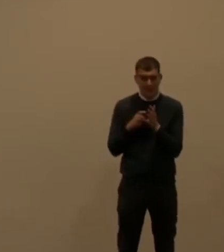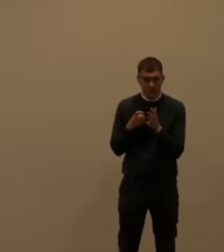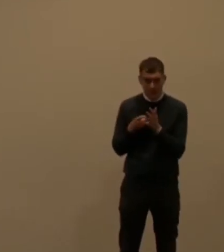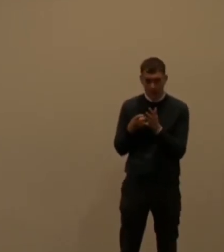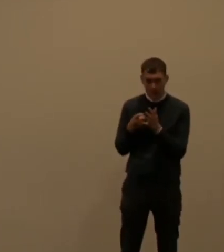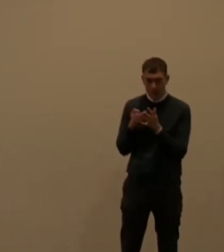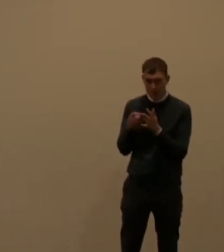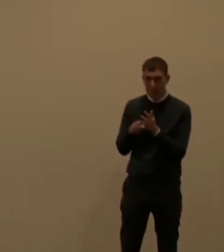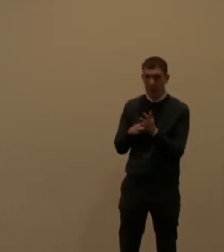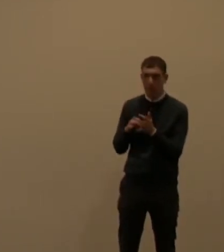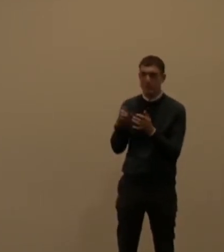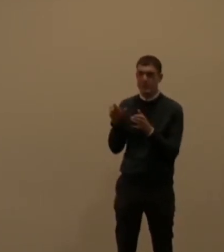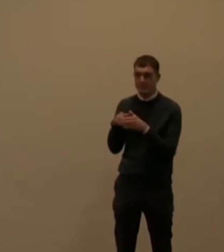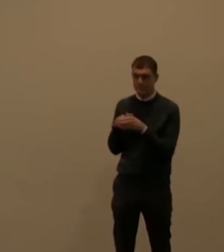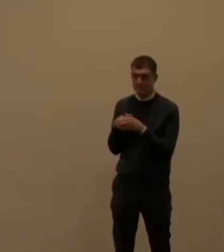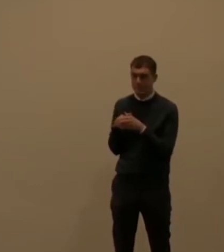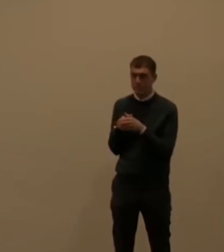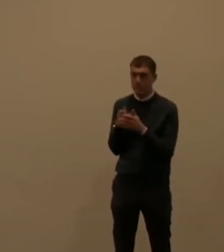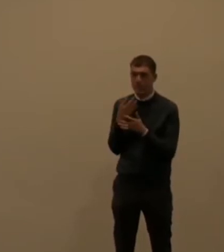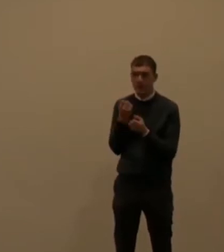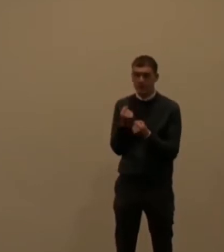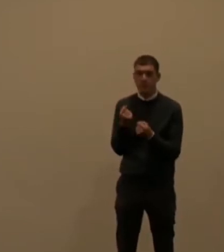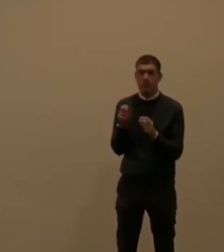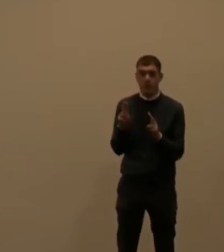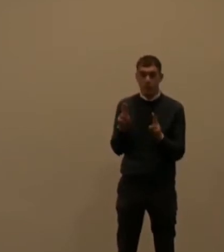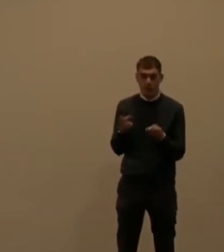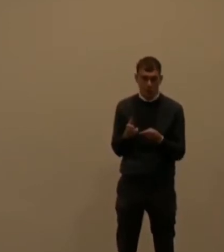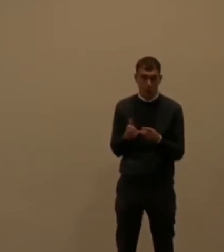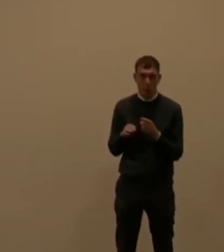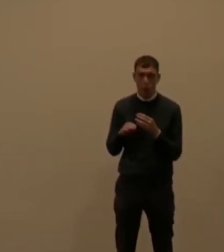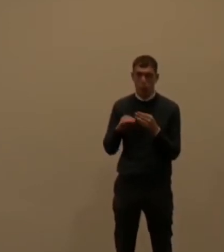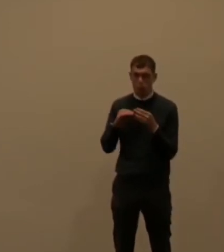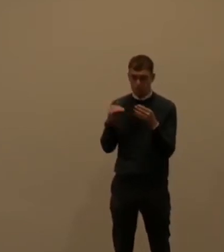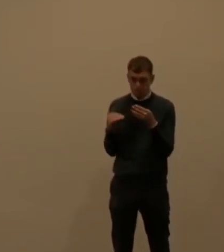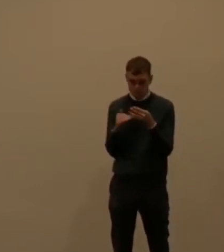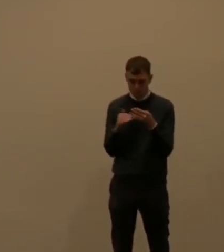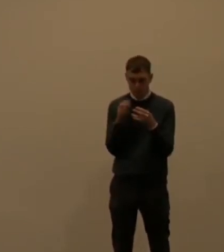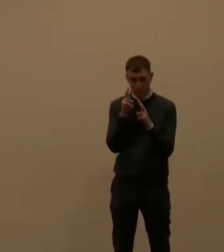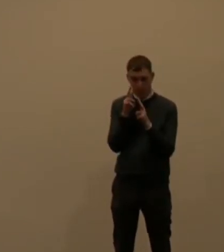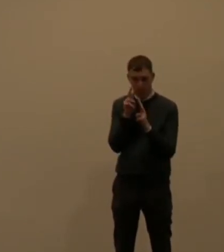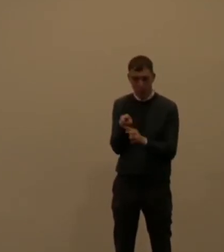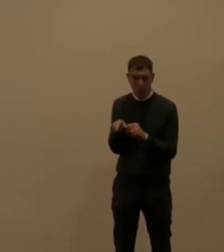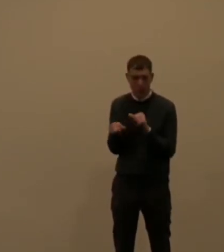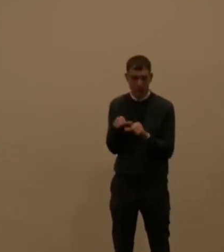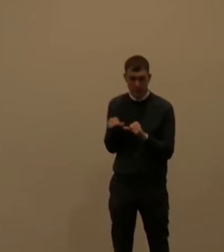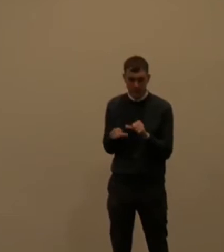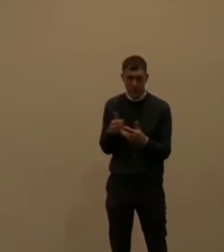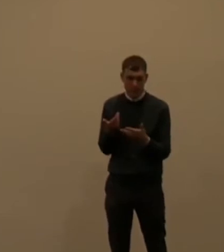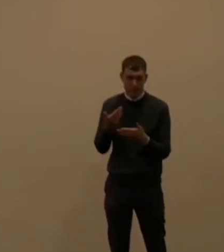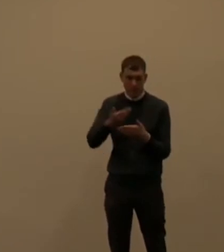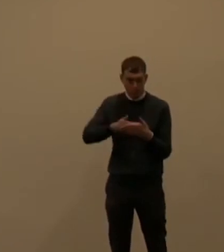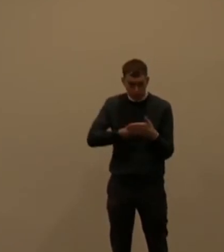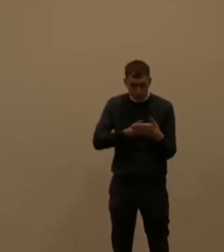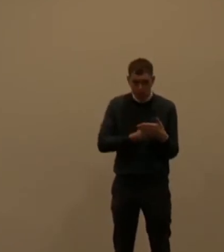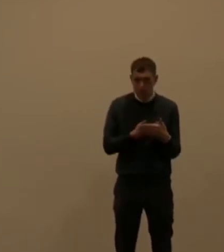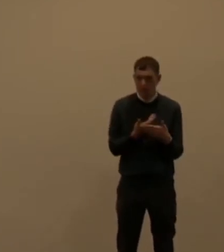says, in the very low priority areas, like, yeah, then we'll clean up the system. And then comes documentation, of course, after